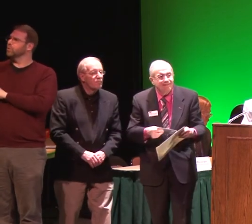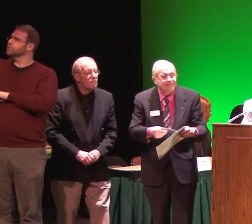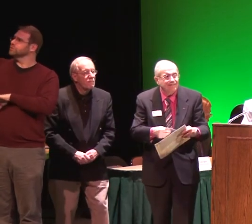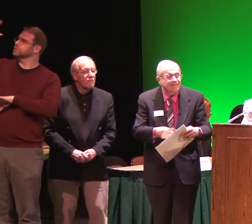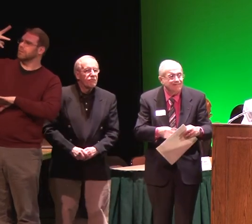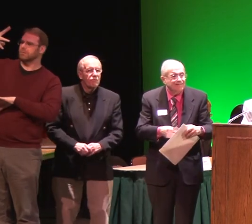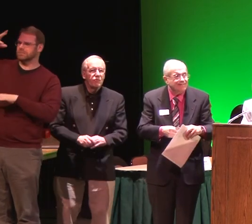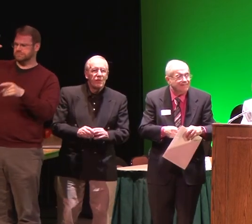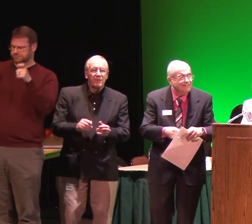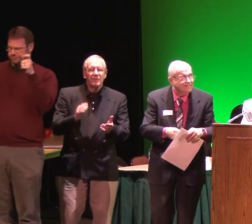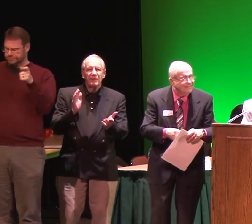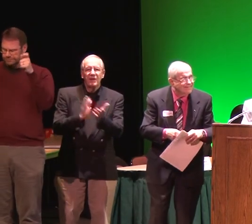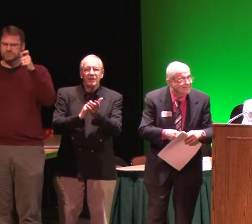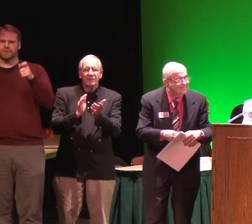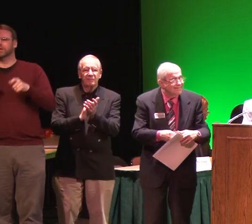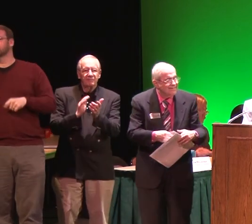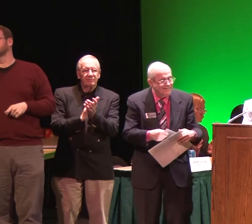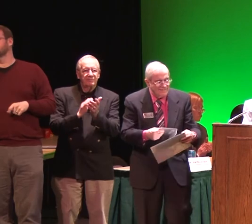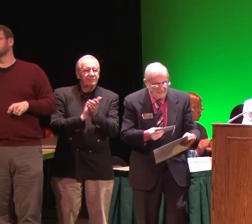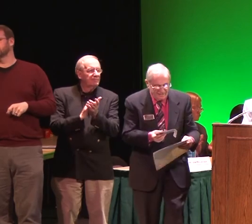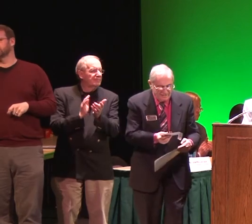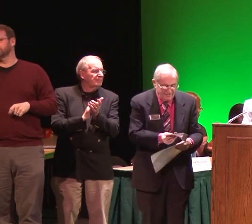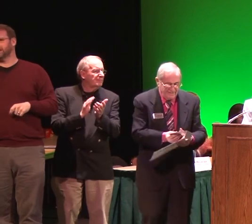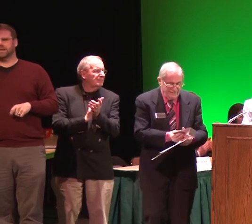A. Sharkissian.